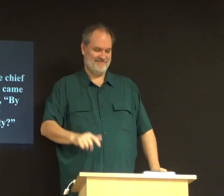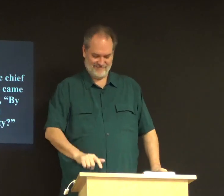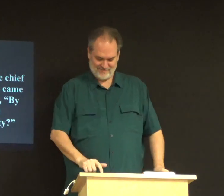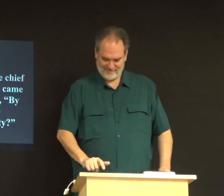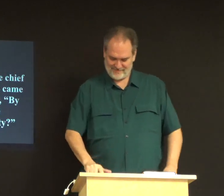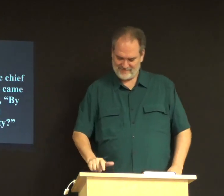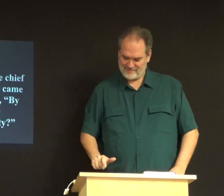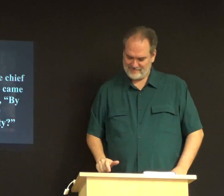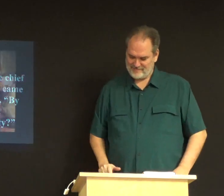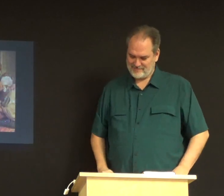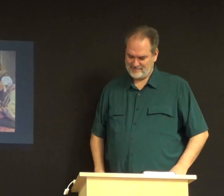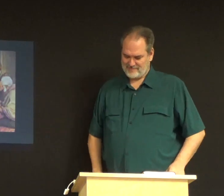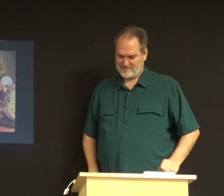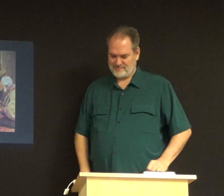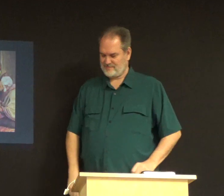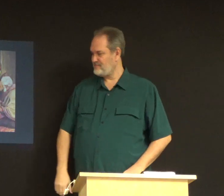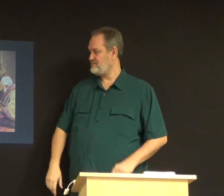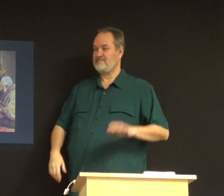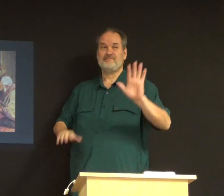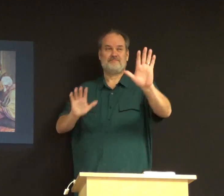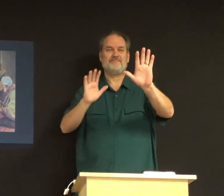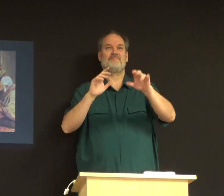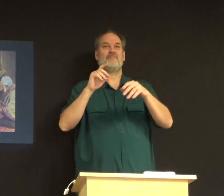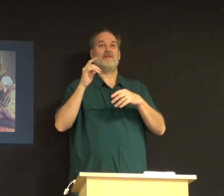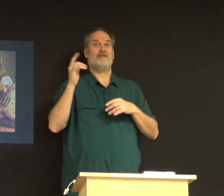it wasn't a statement, I had to get asked a question to him.